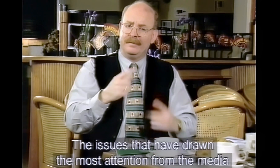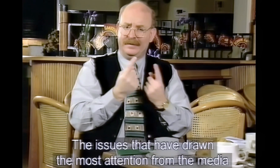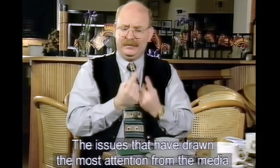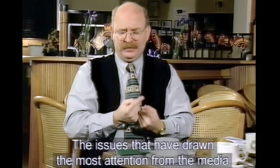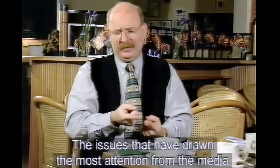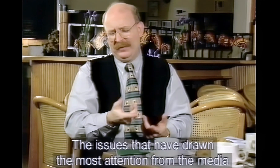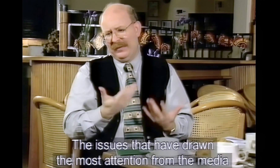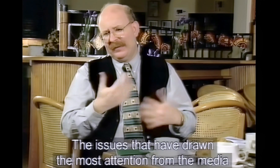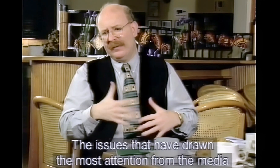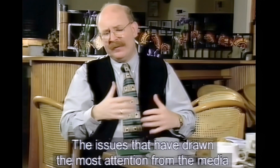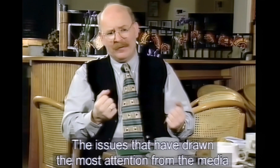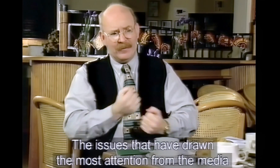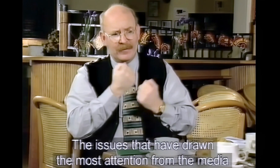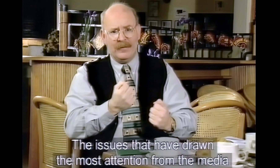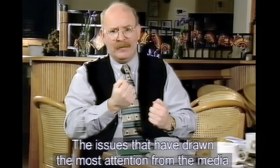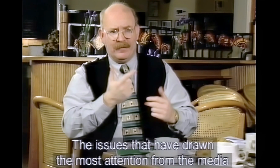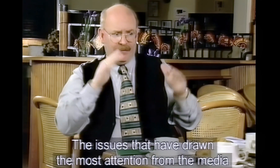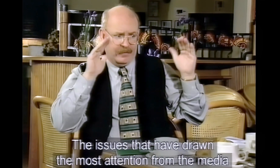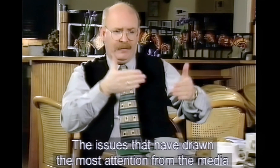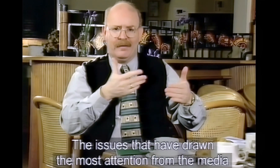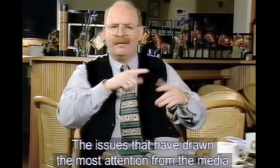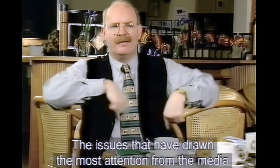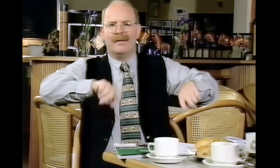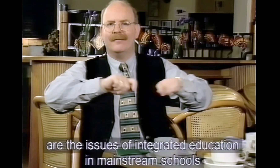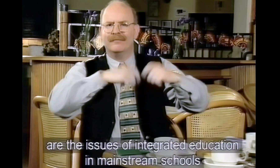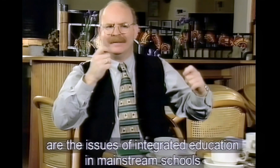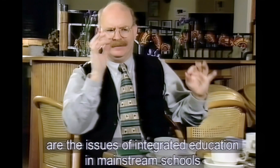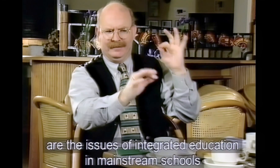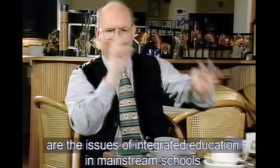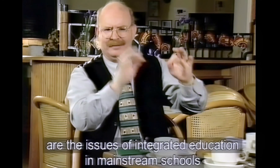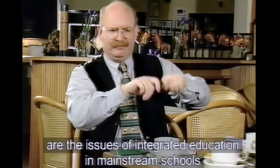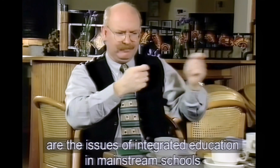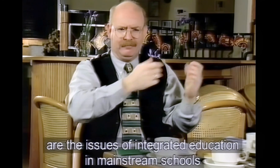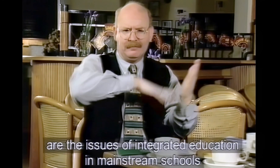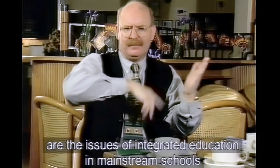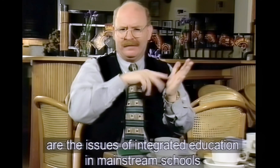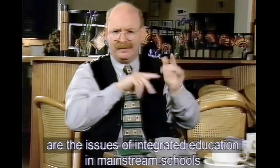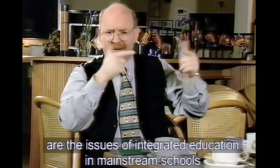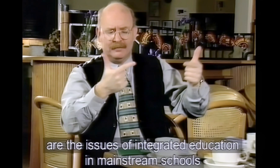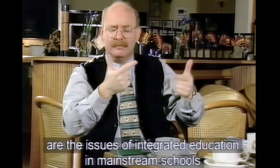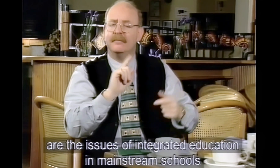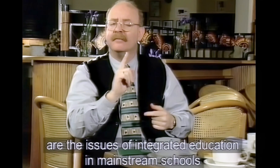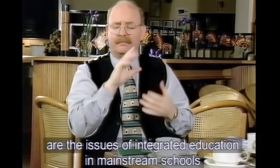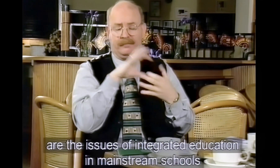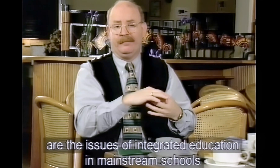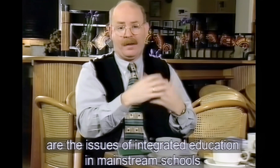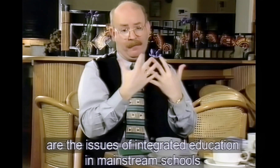The main issues that drew the most attention from the media at the press launch were the issues of integrated education